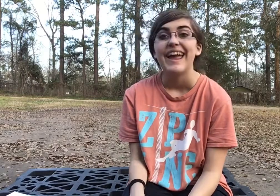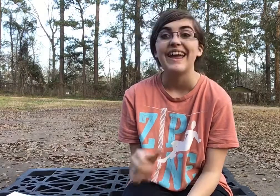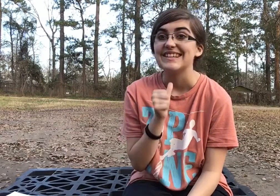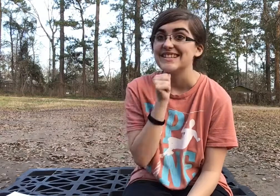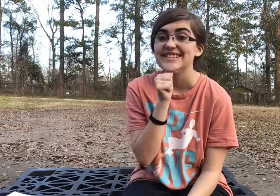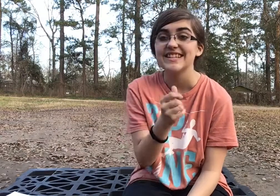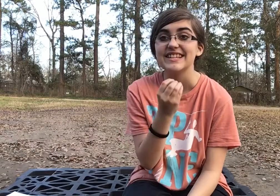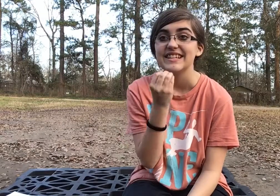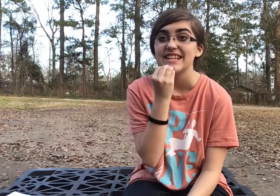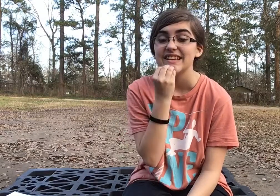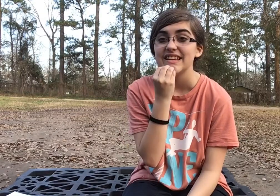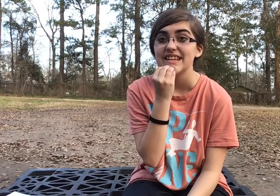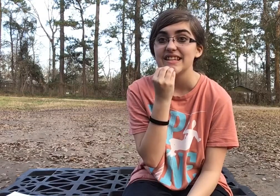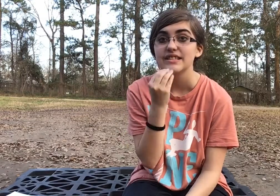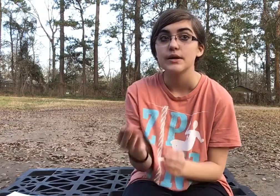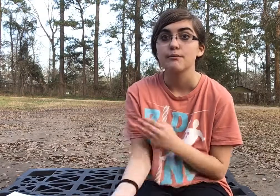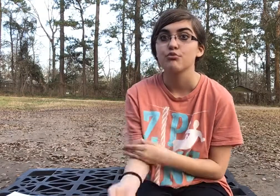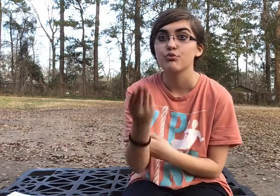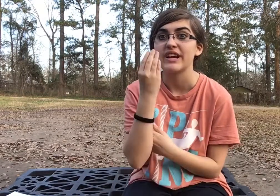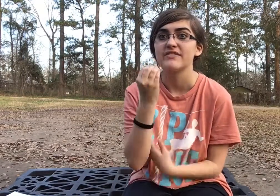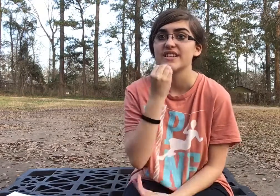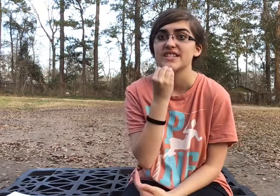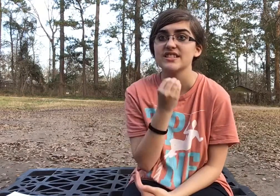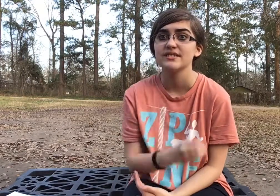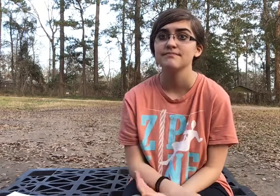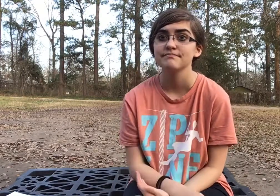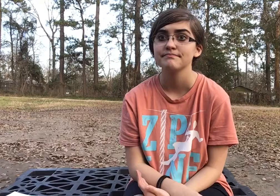and didn't eat breakfast.